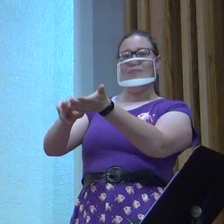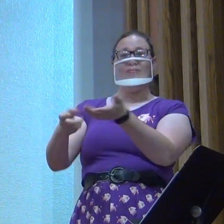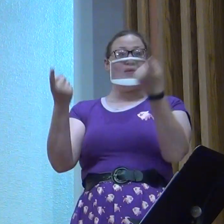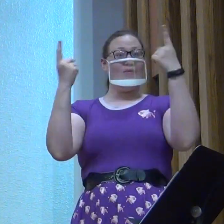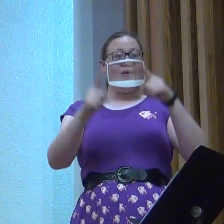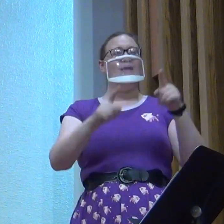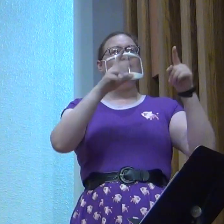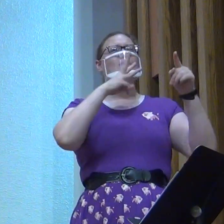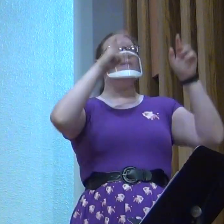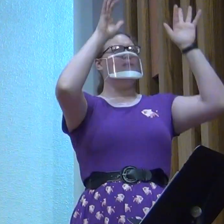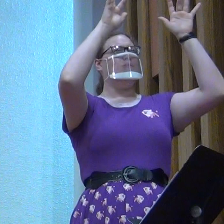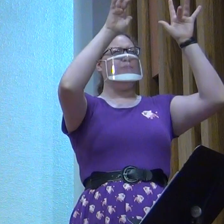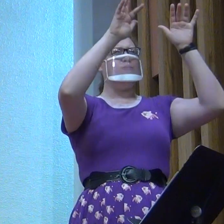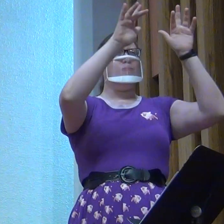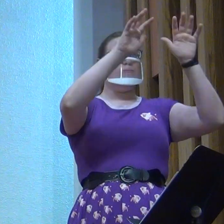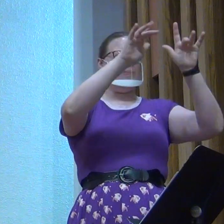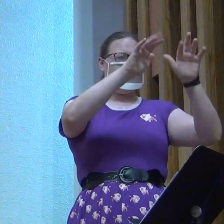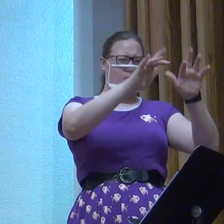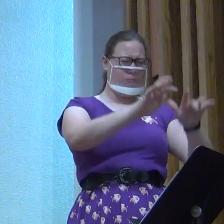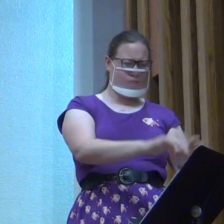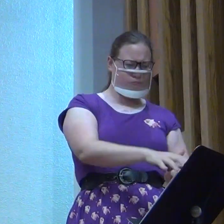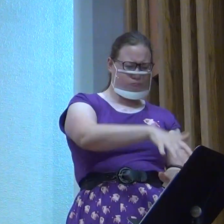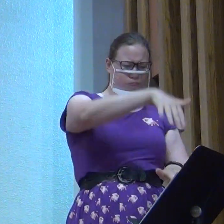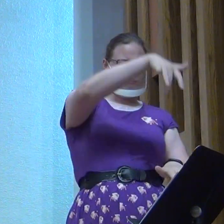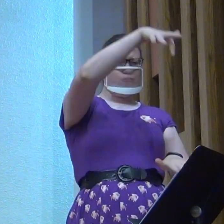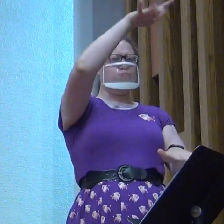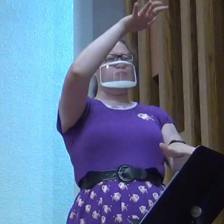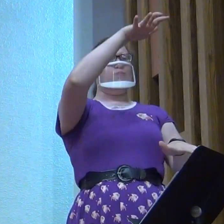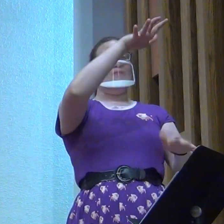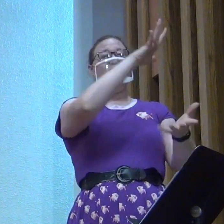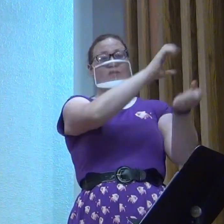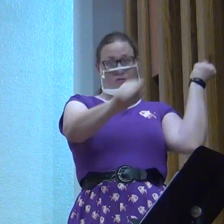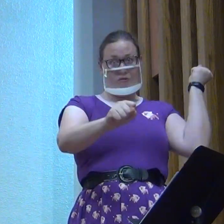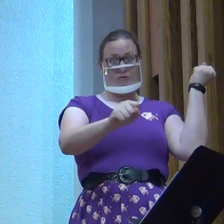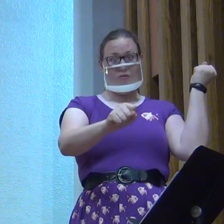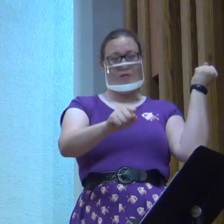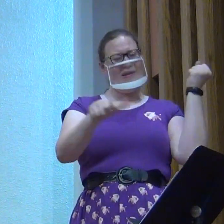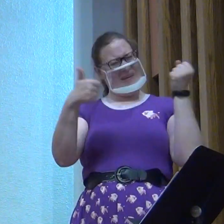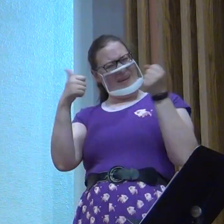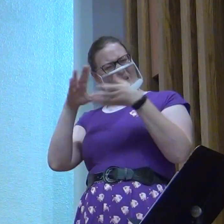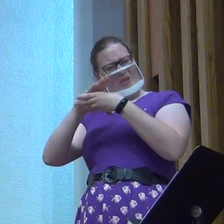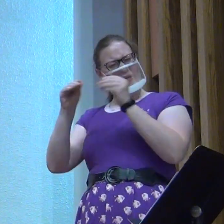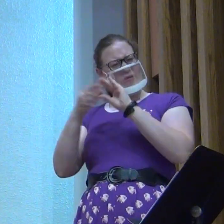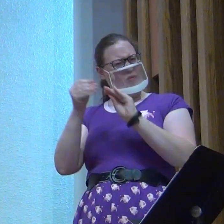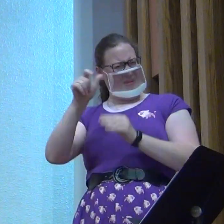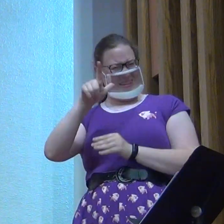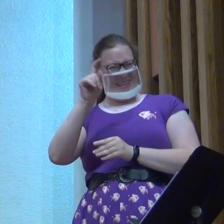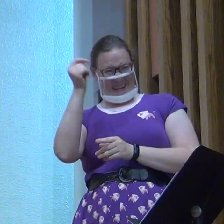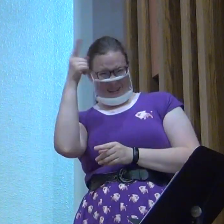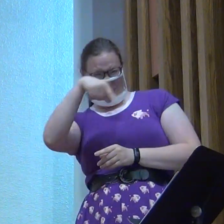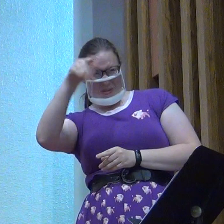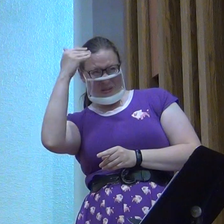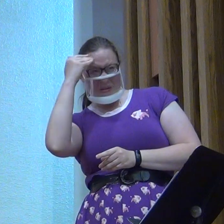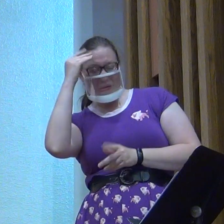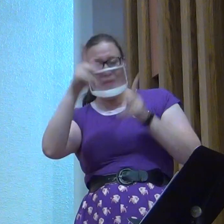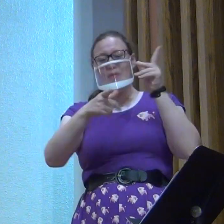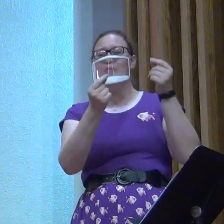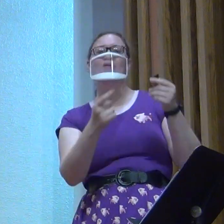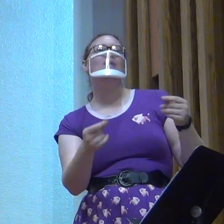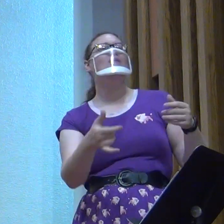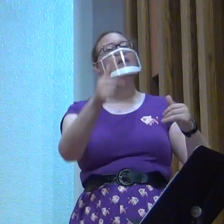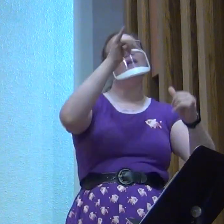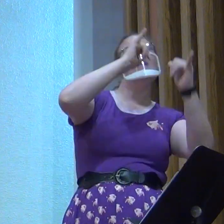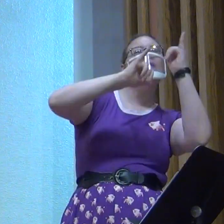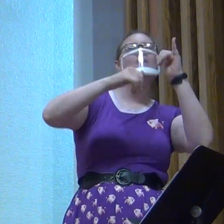and destroyed them all. It was the same in the days of Lot. People were eating and drinking, buying